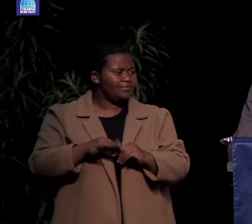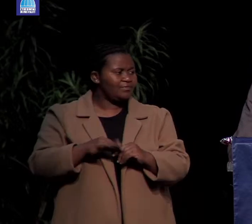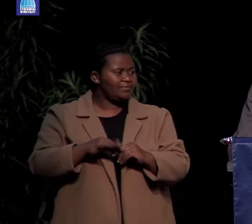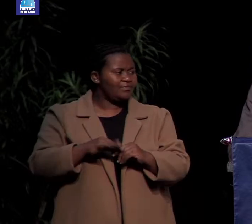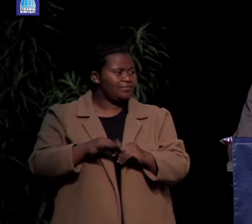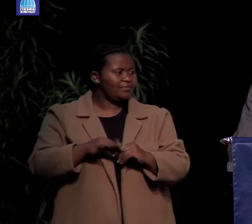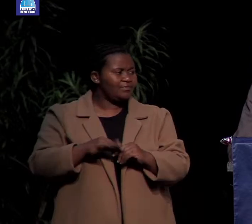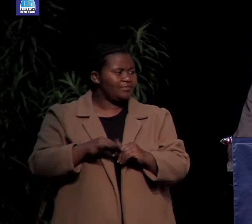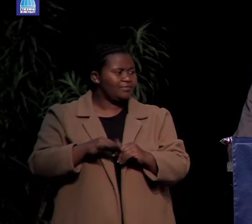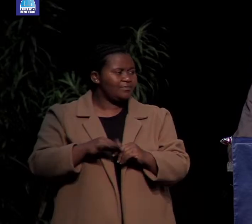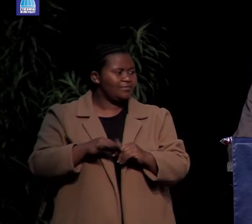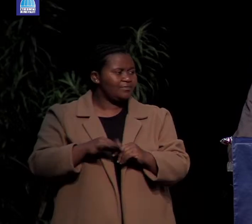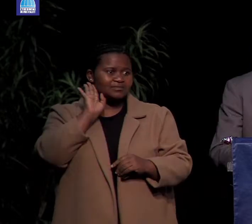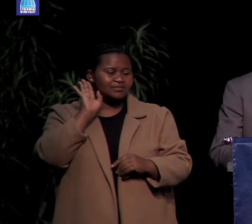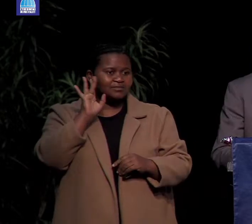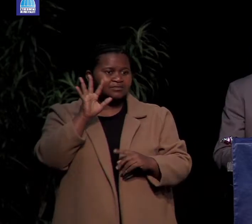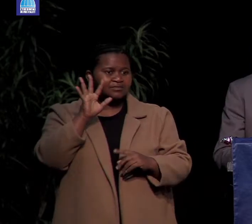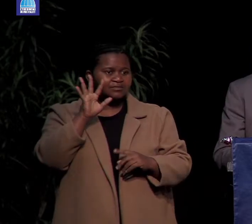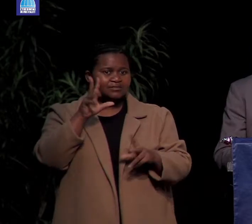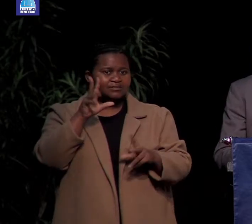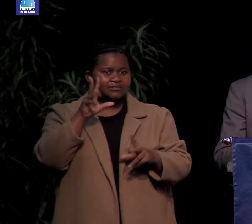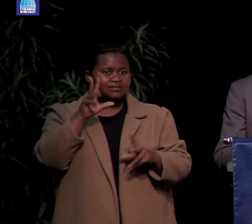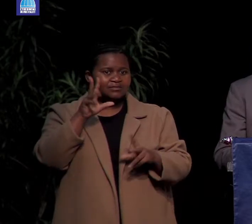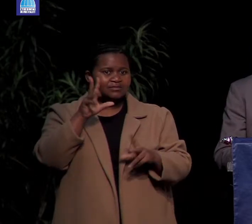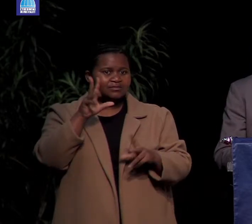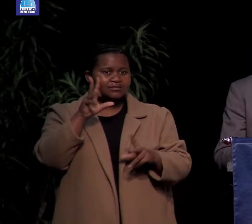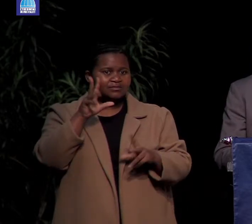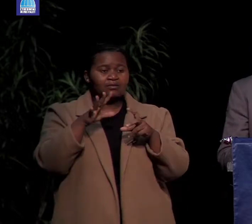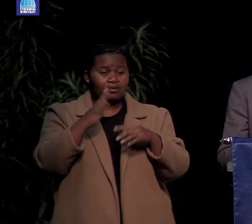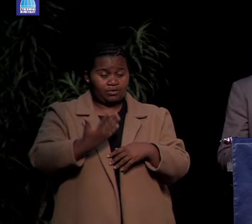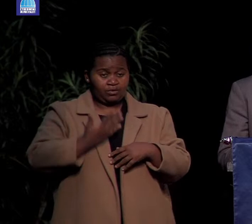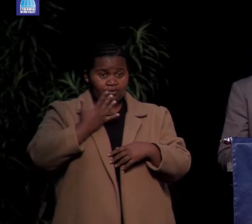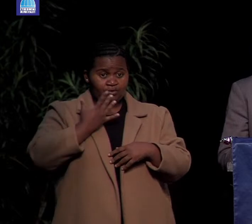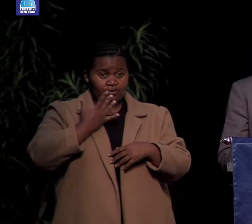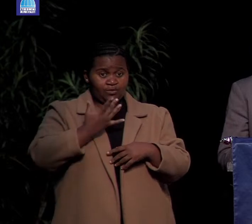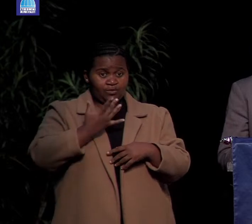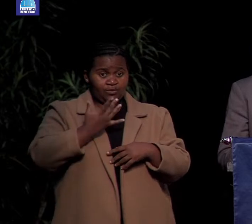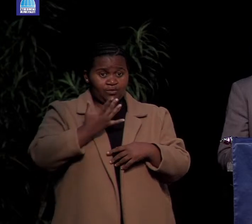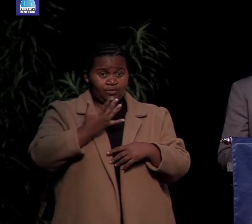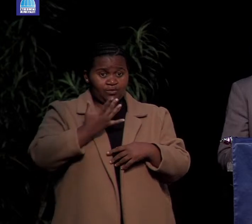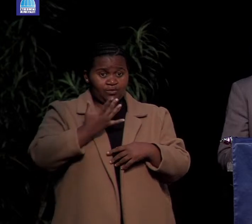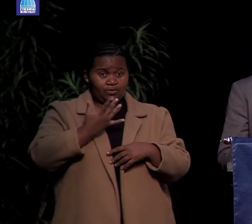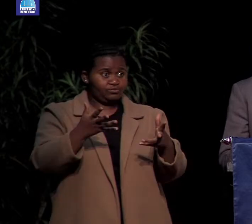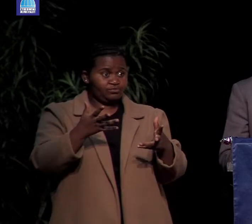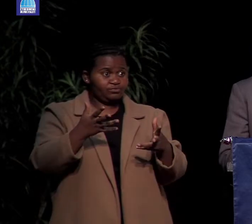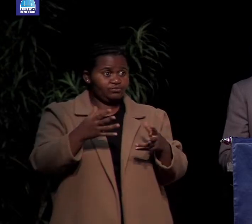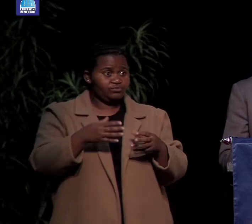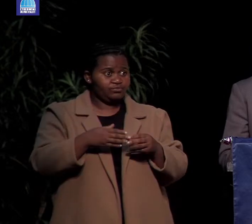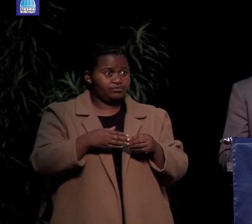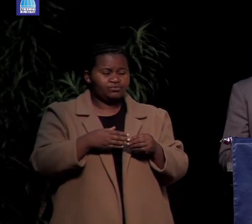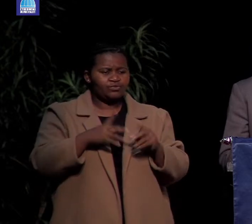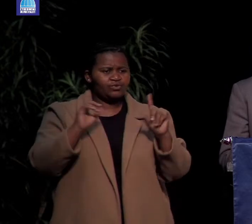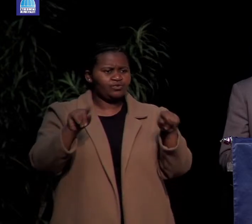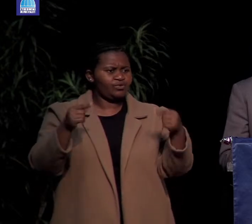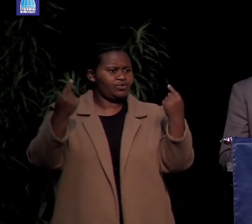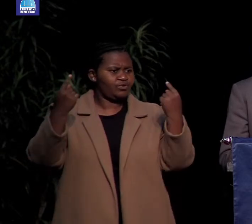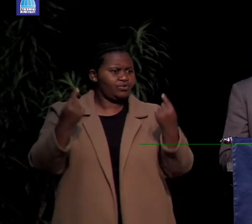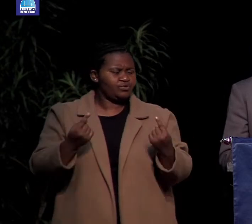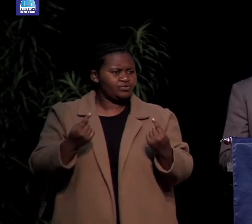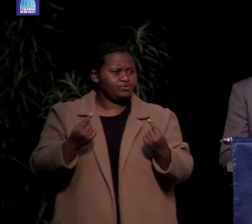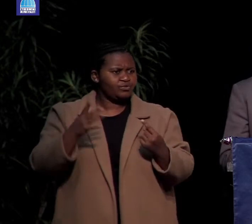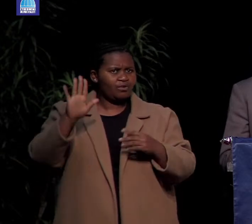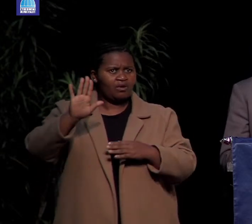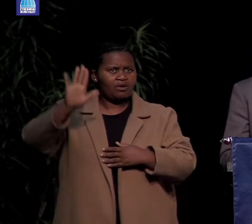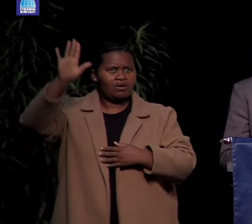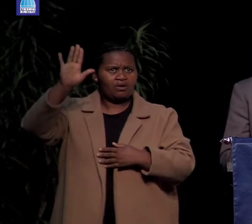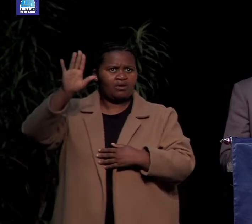report. listen. Uyabona councillors, That's exactly what we want, Speaker. No, we no, want, we want this report. We you don't- can't raise the